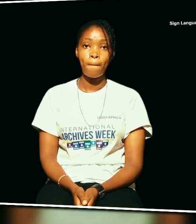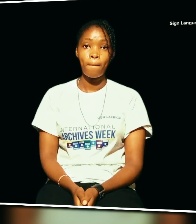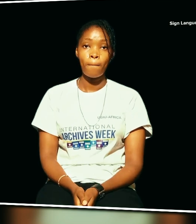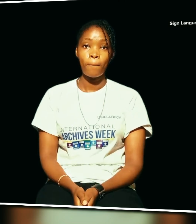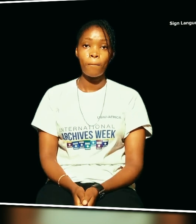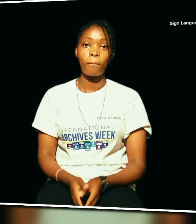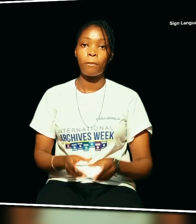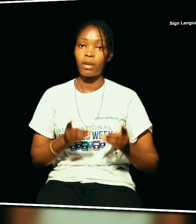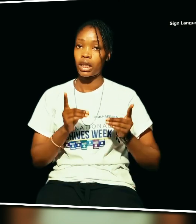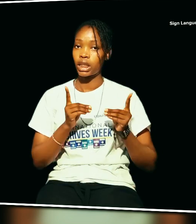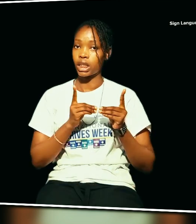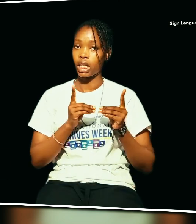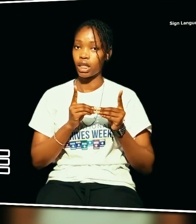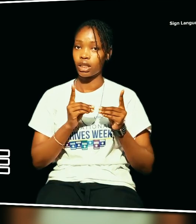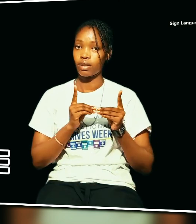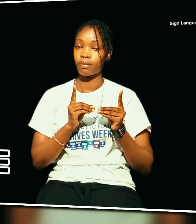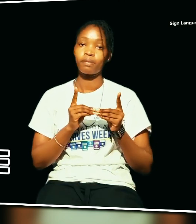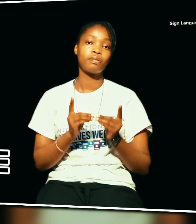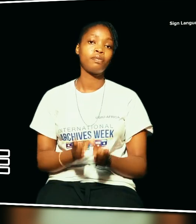Date.